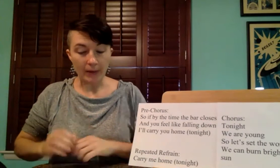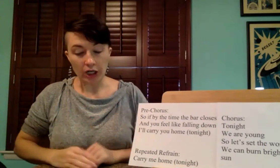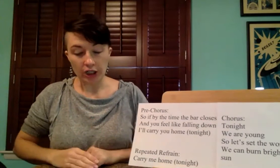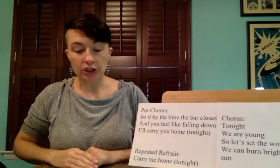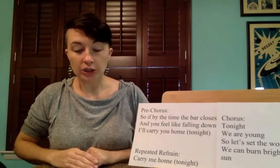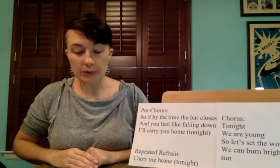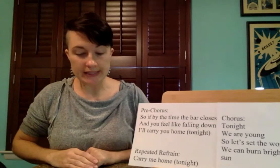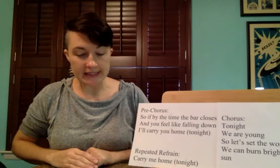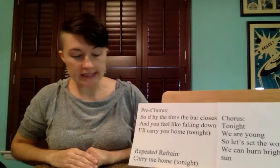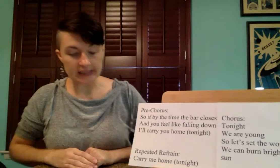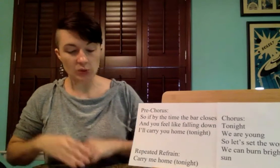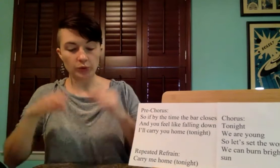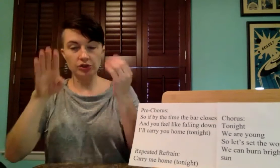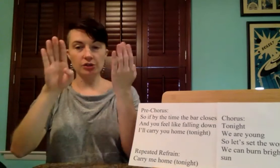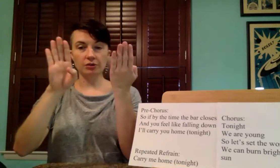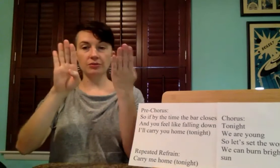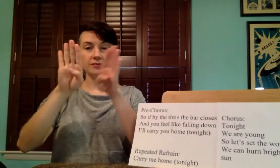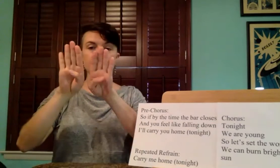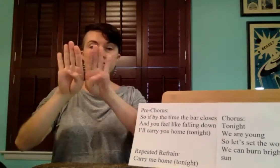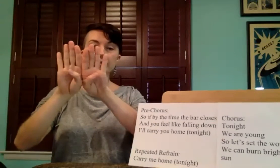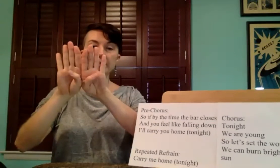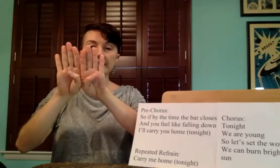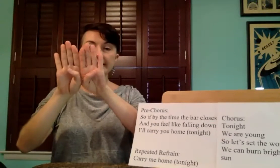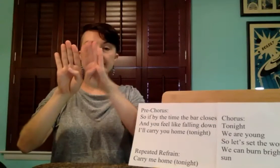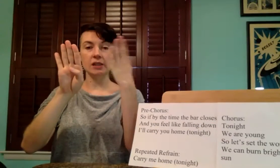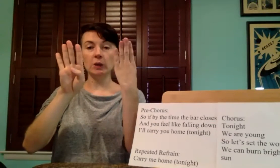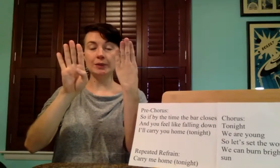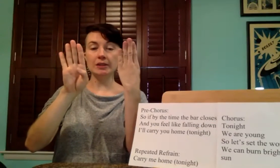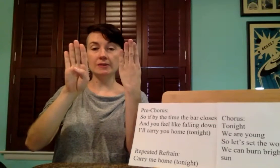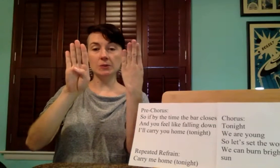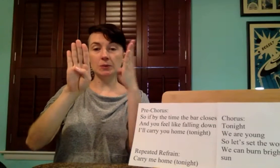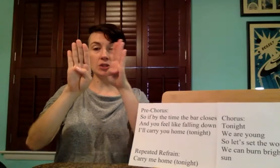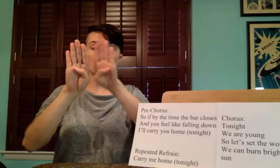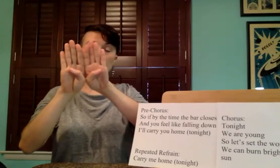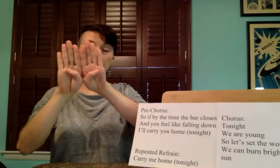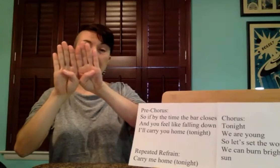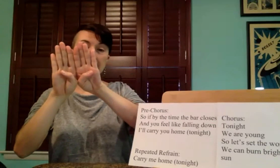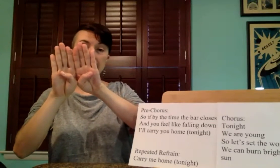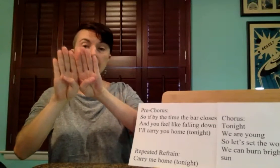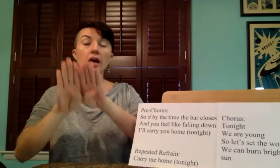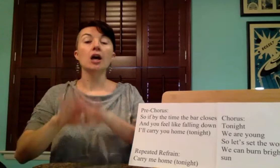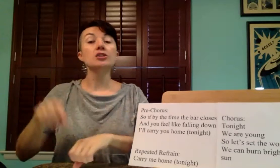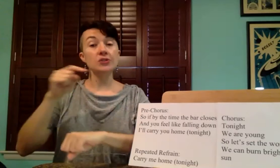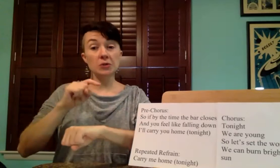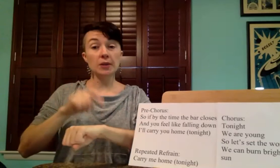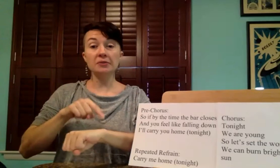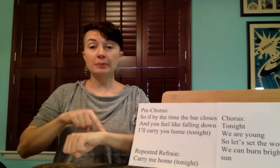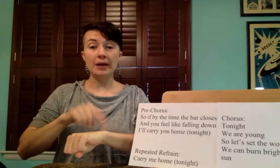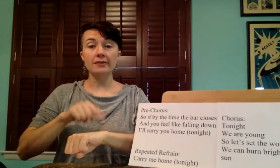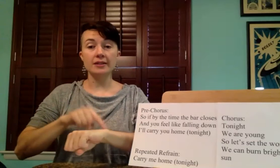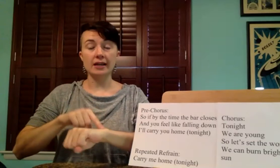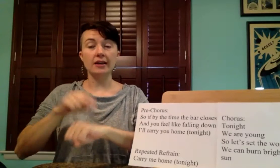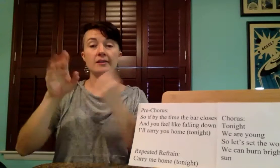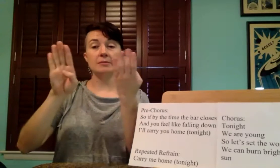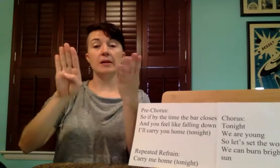bar closes, we'll show, these are doors, open, so we want to show the door closing. So if by the time